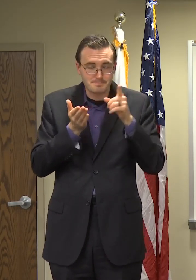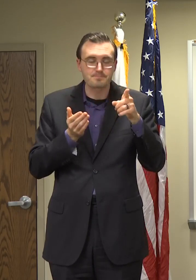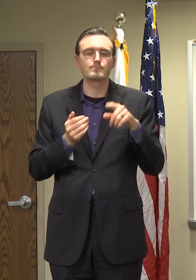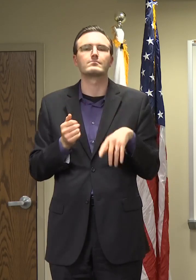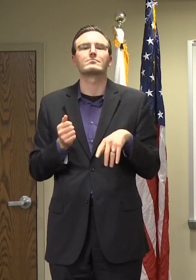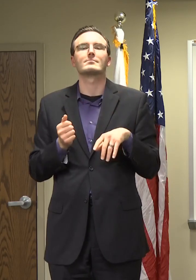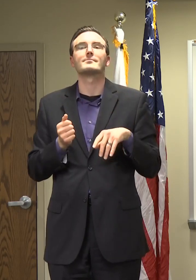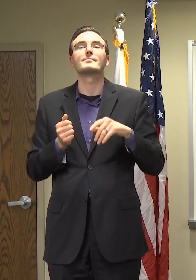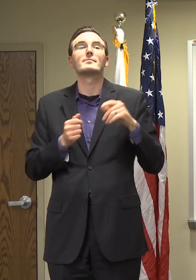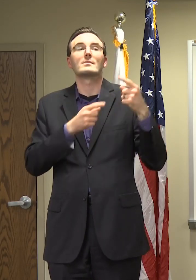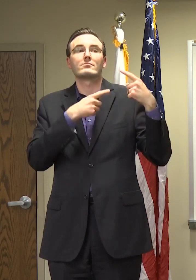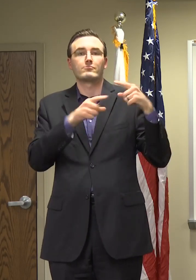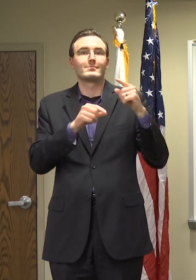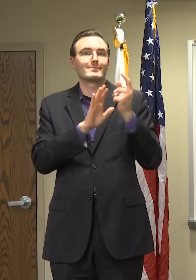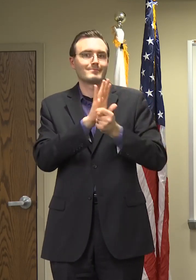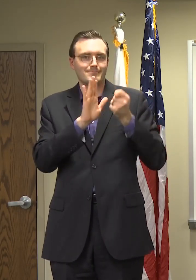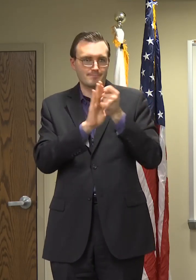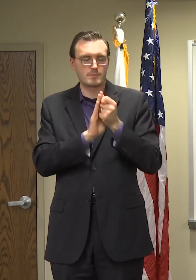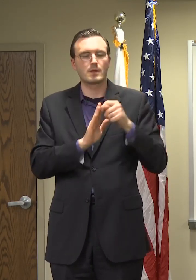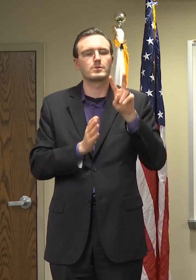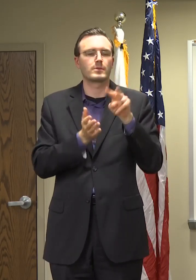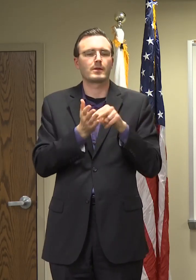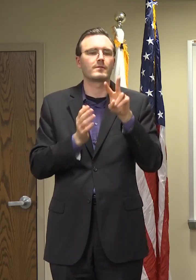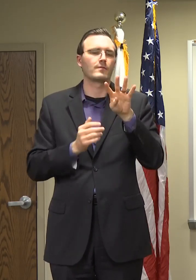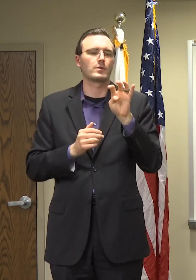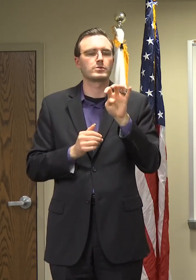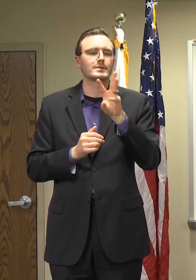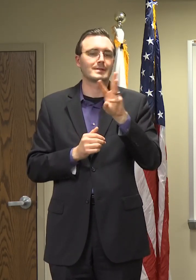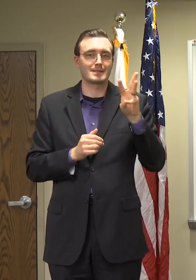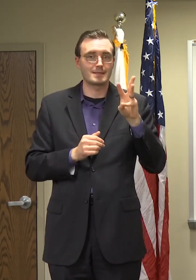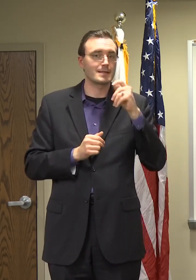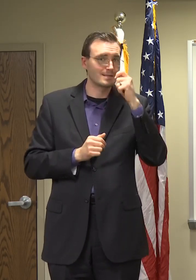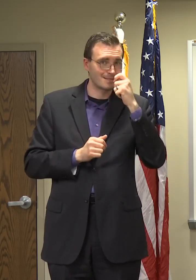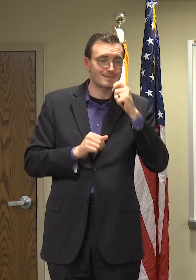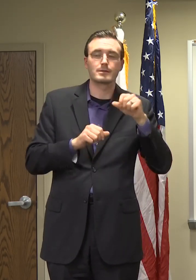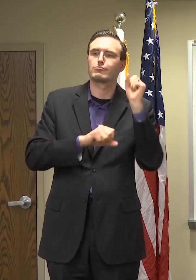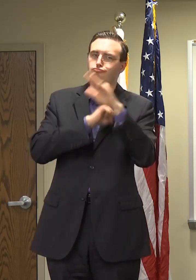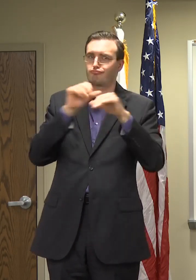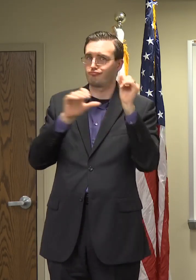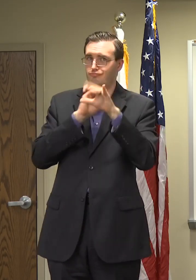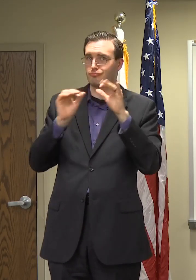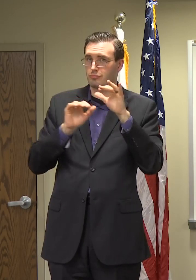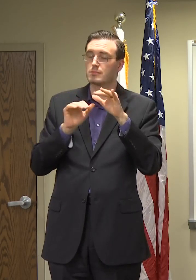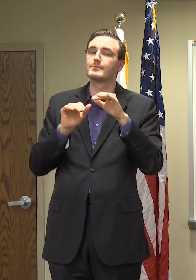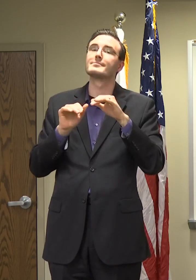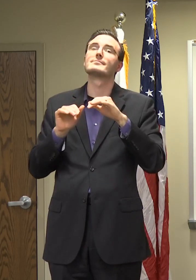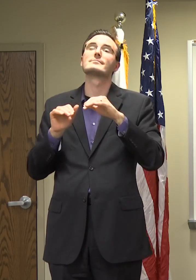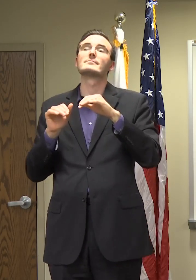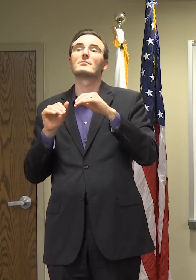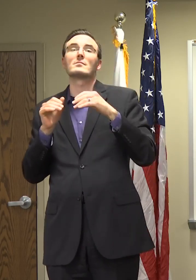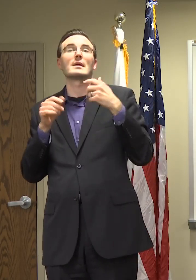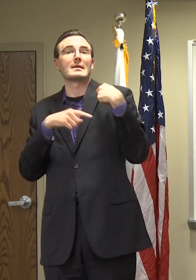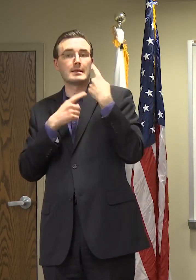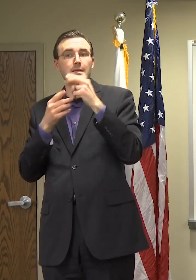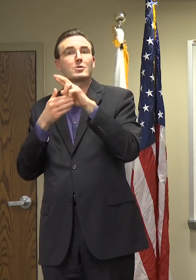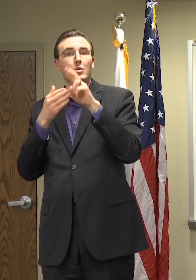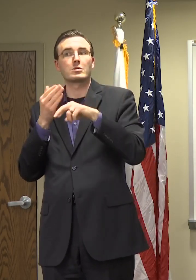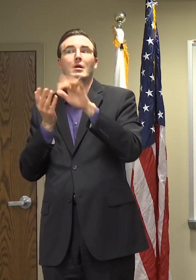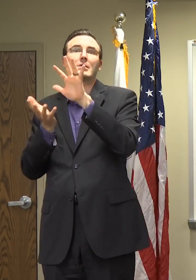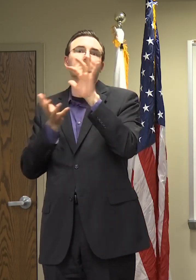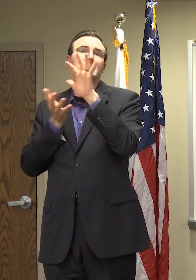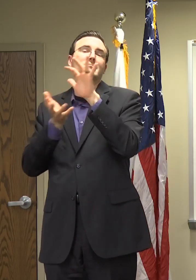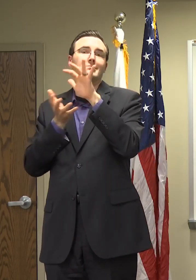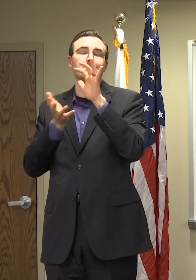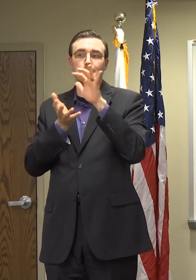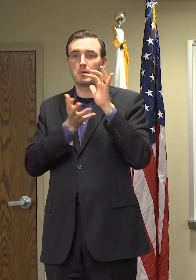of 2,466 specimens were submitted. Approximately 500 results are still pending, but we received